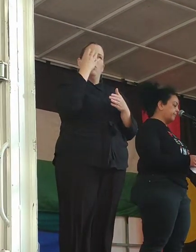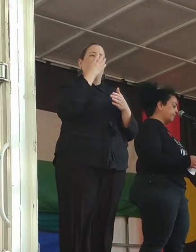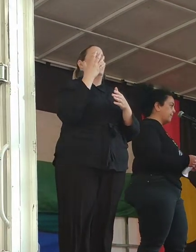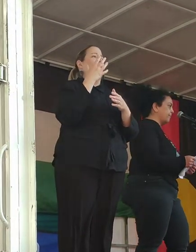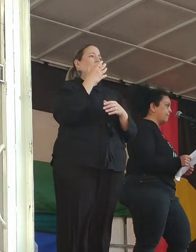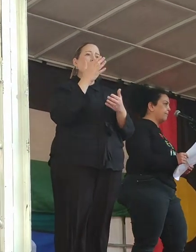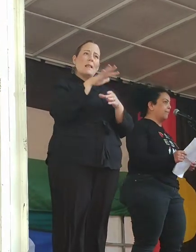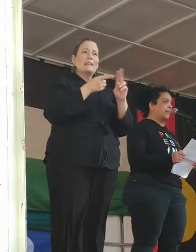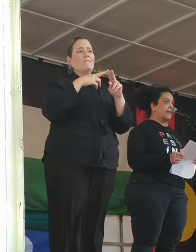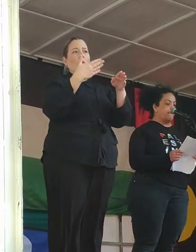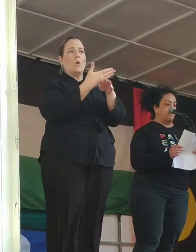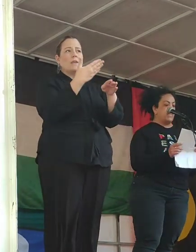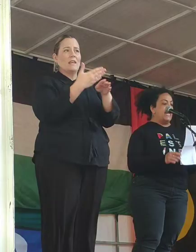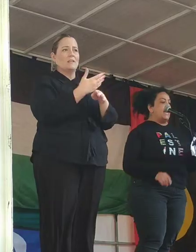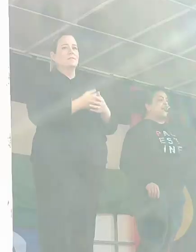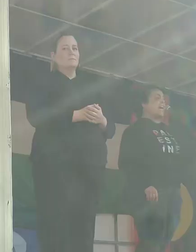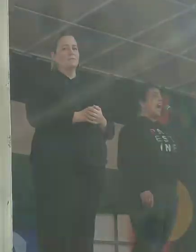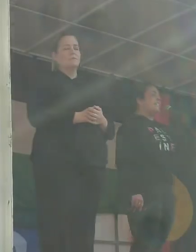worker.